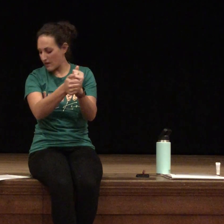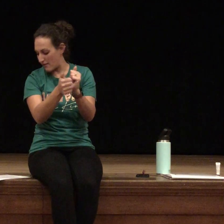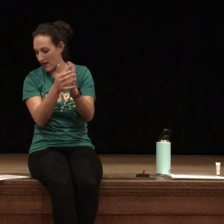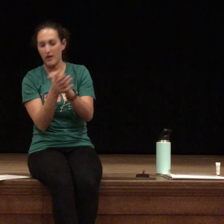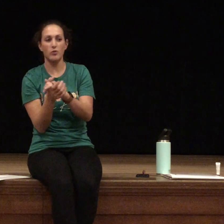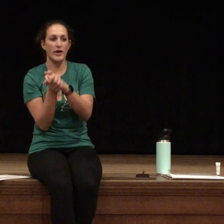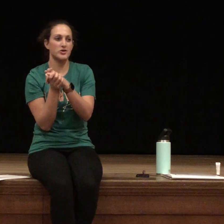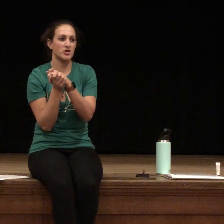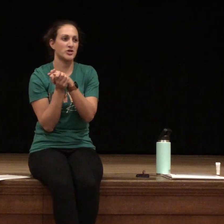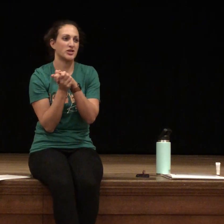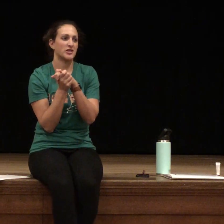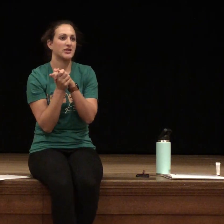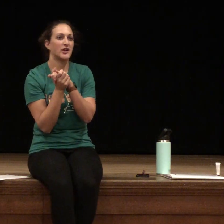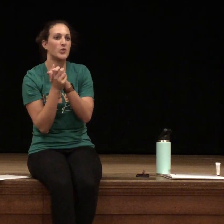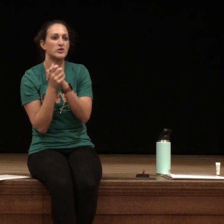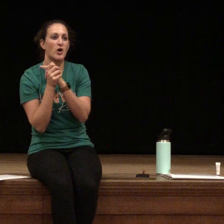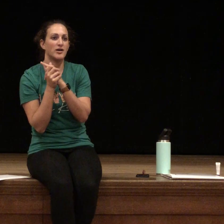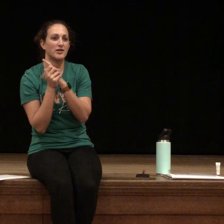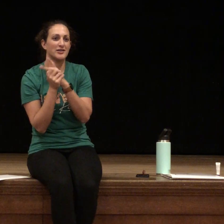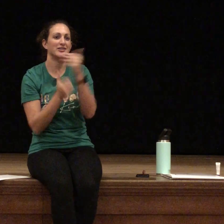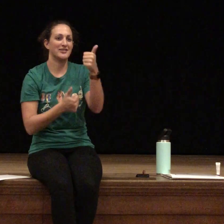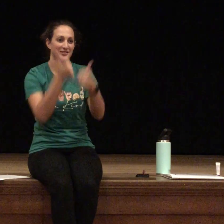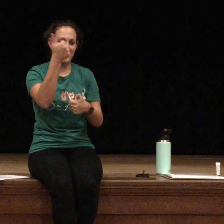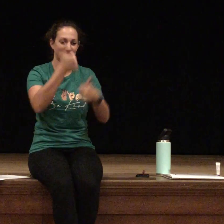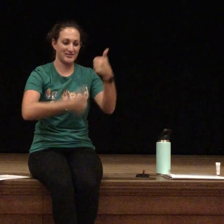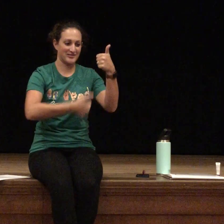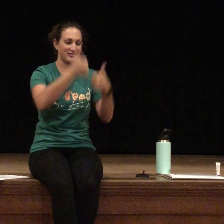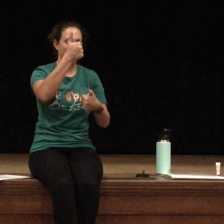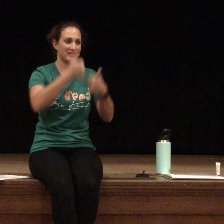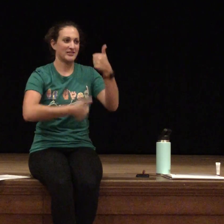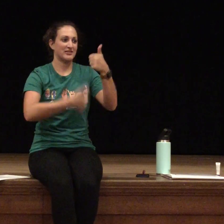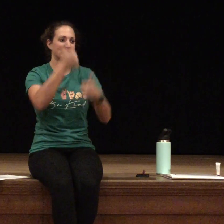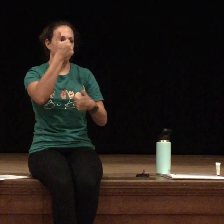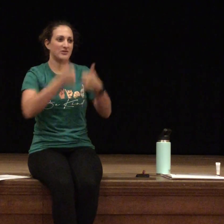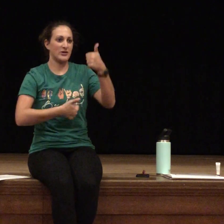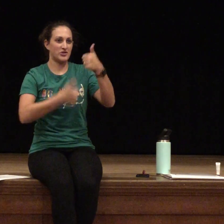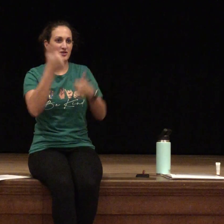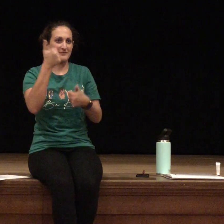And then which. Like which one. Good. Which.